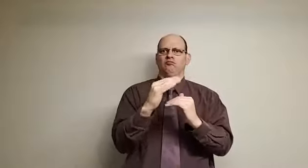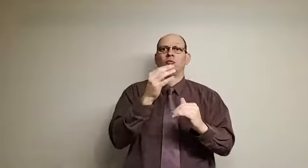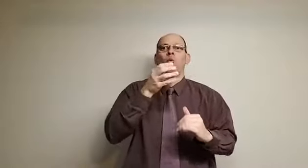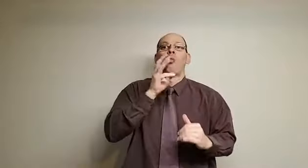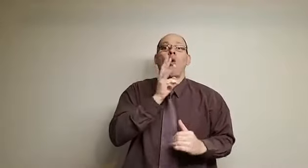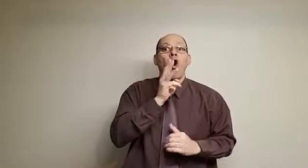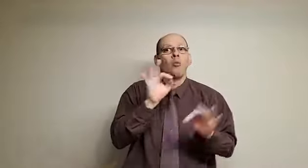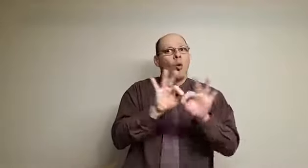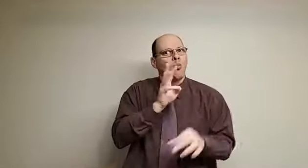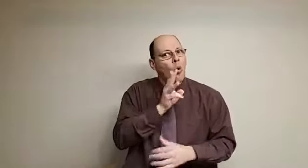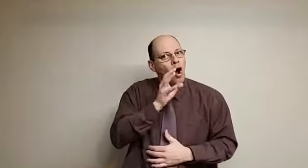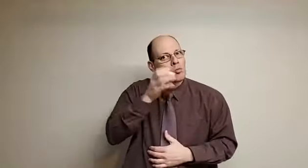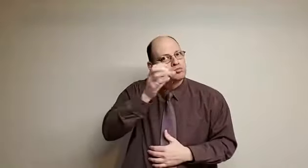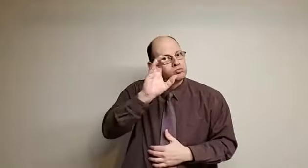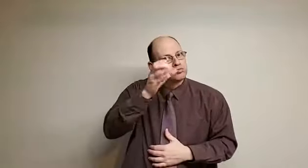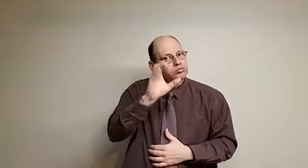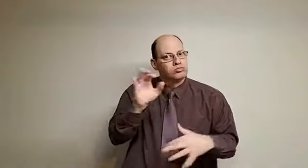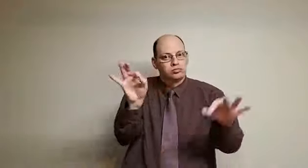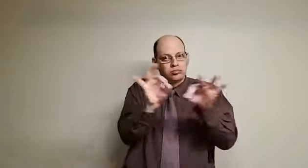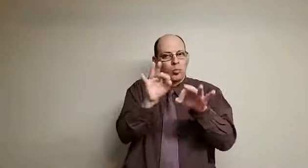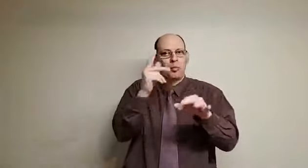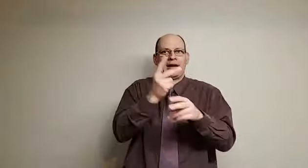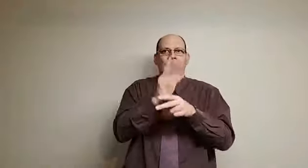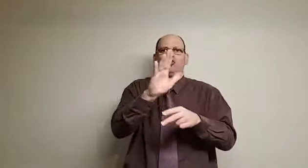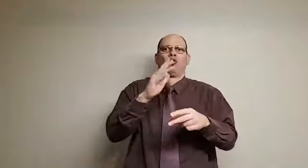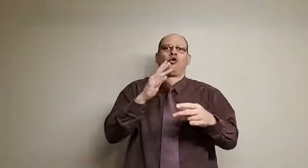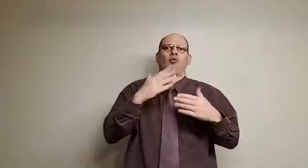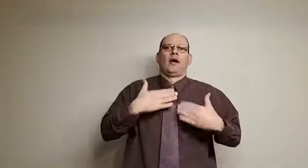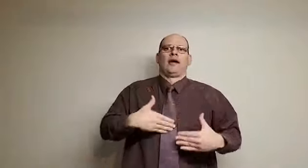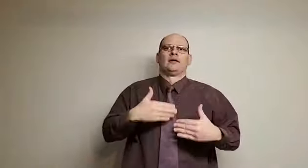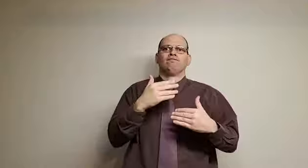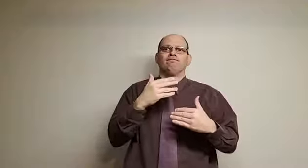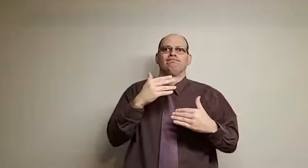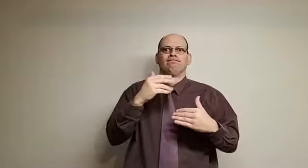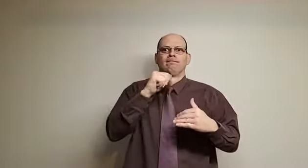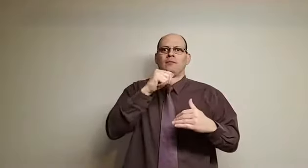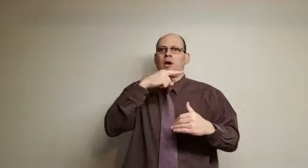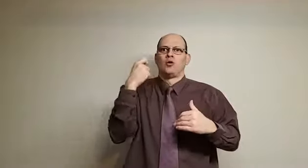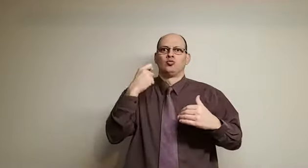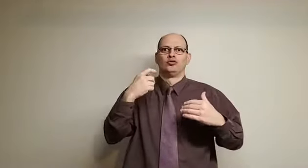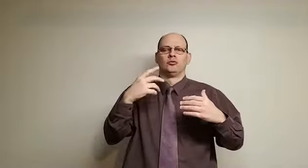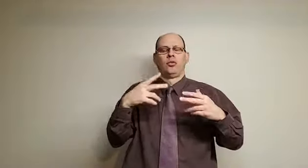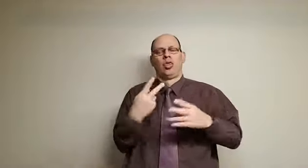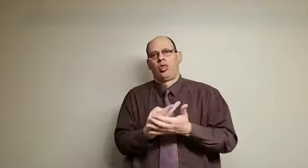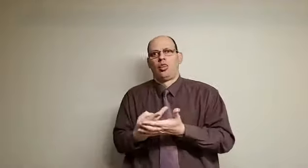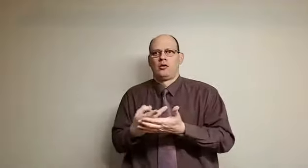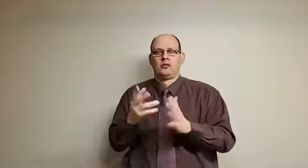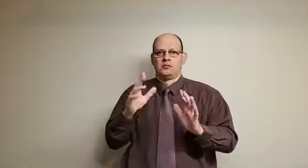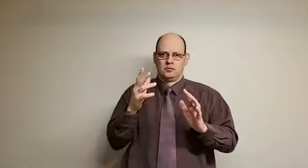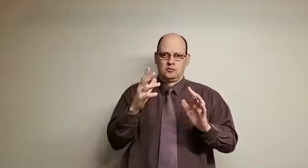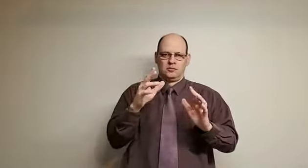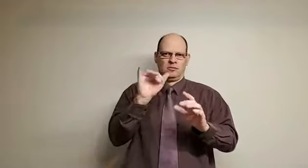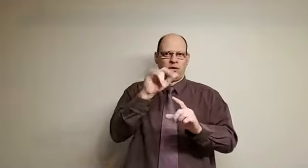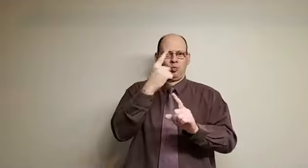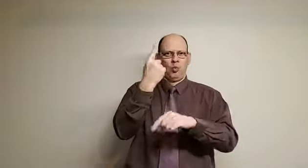just however however you feel it's important if you drink water you know to keep yourself hydrated and not passing